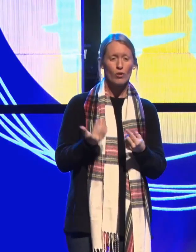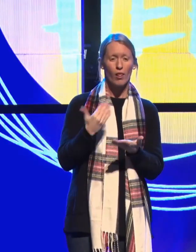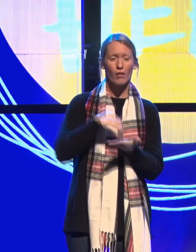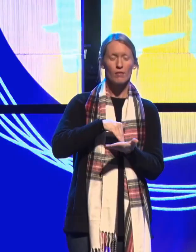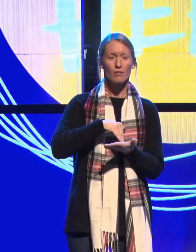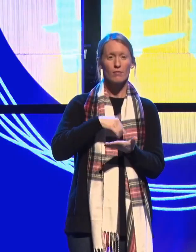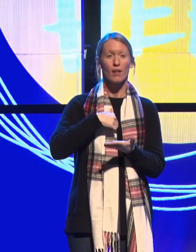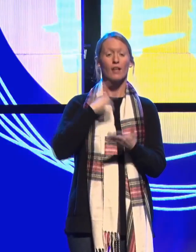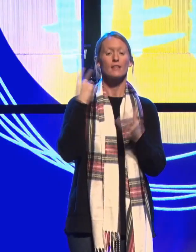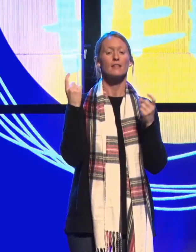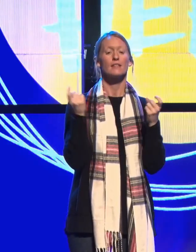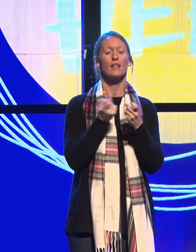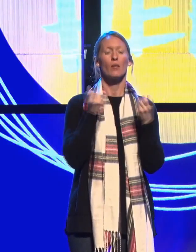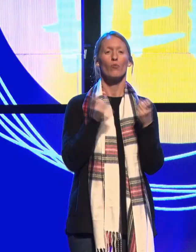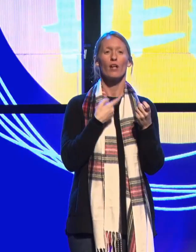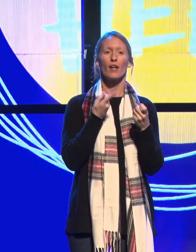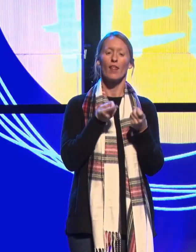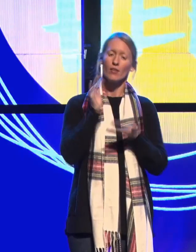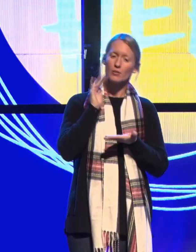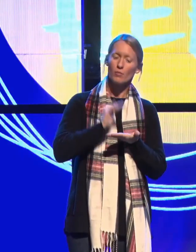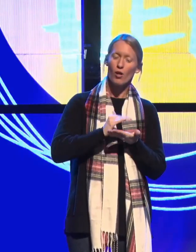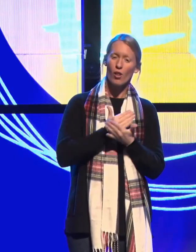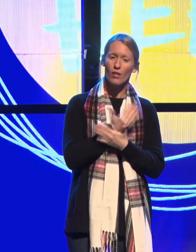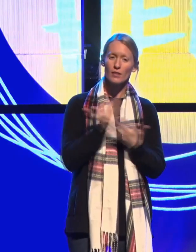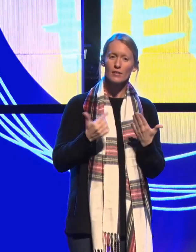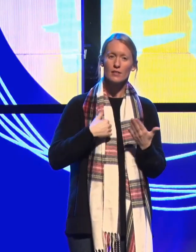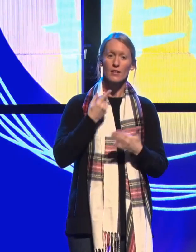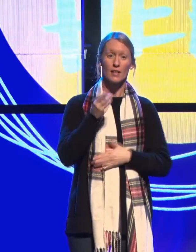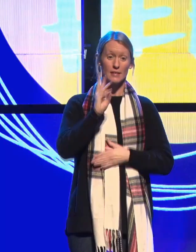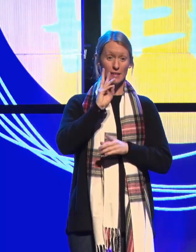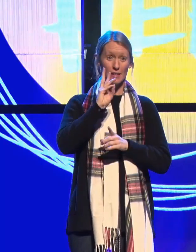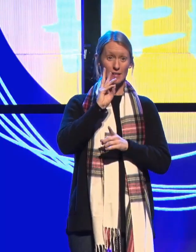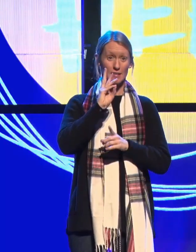to celebrate the little things. Hey, I went 6 minutes without a sucker.